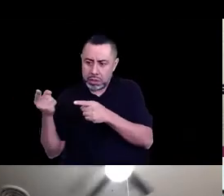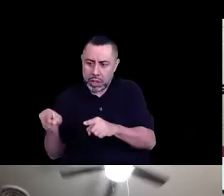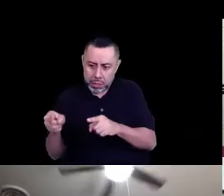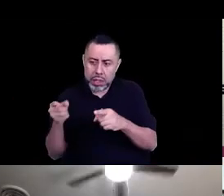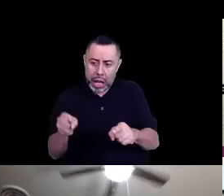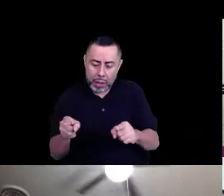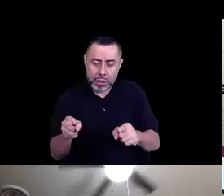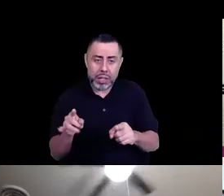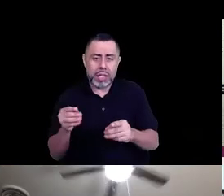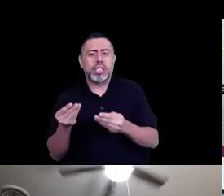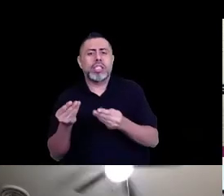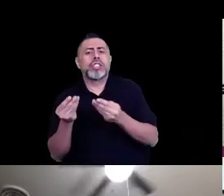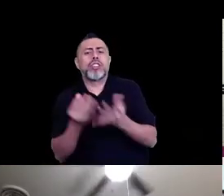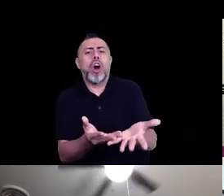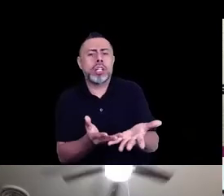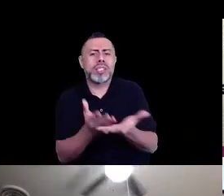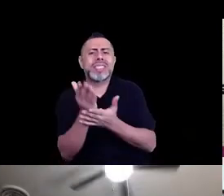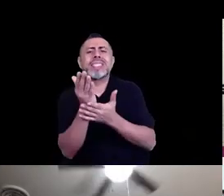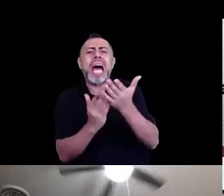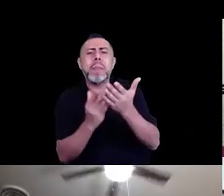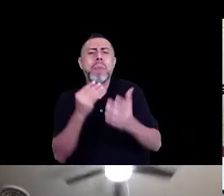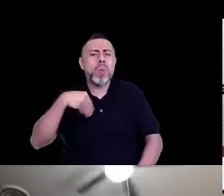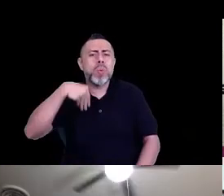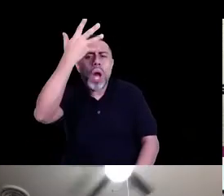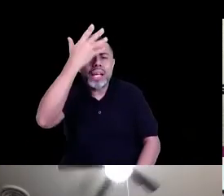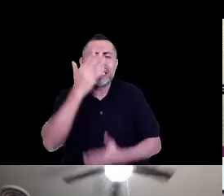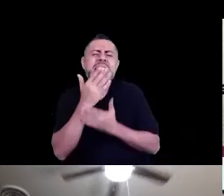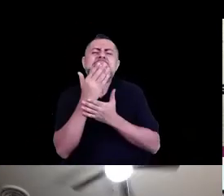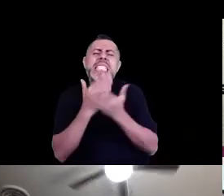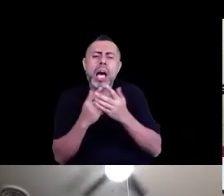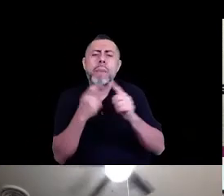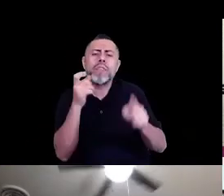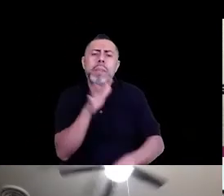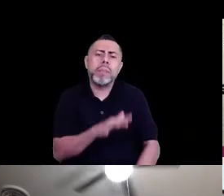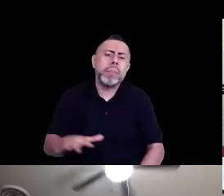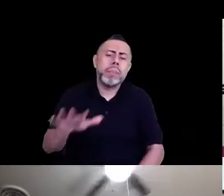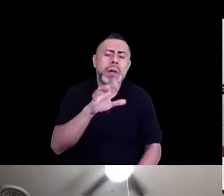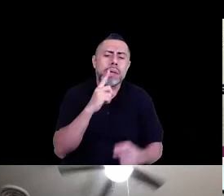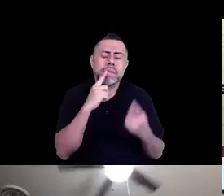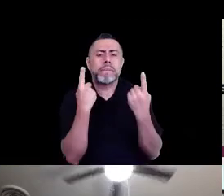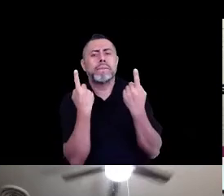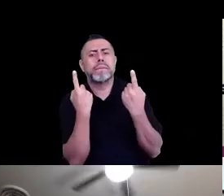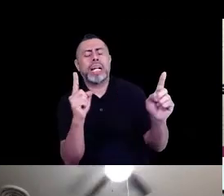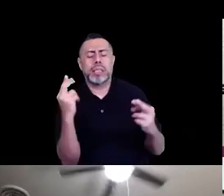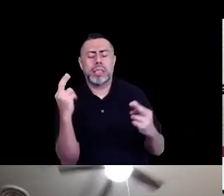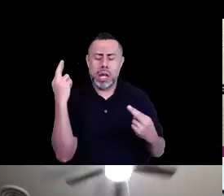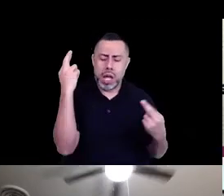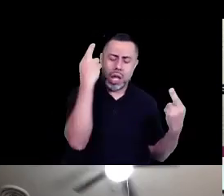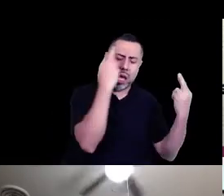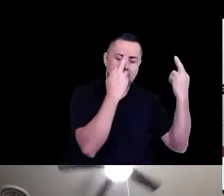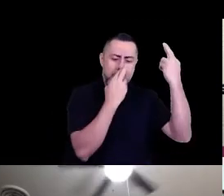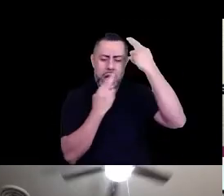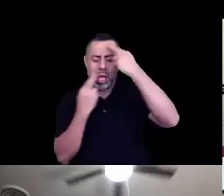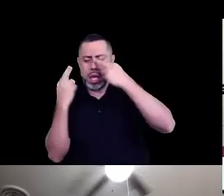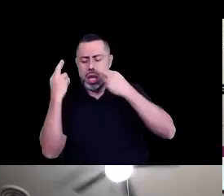people and some people from other areas to finally come to a realization that